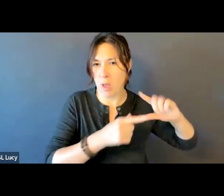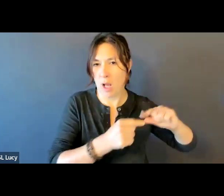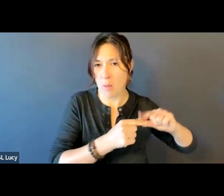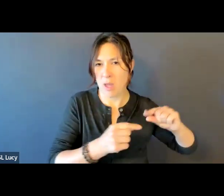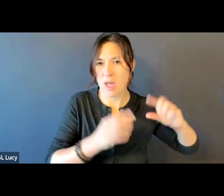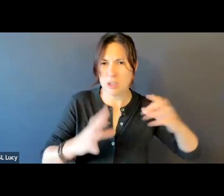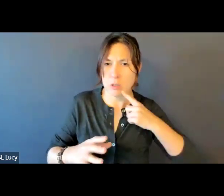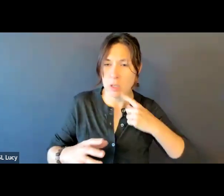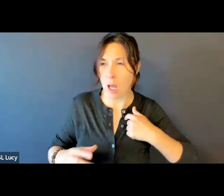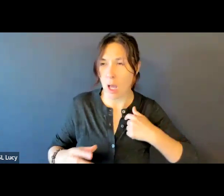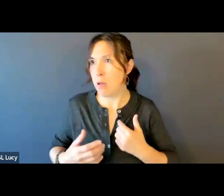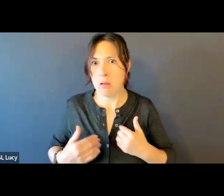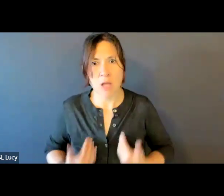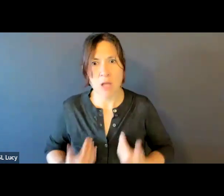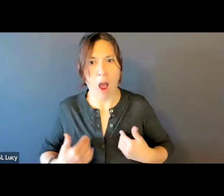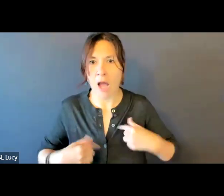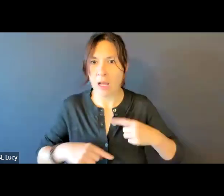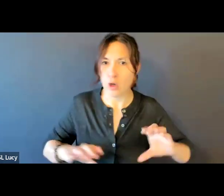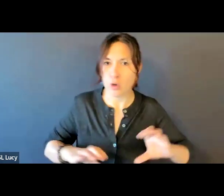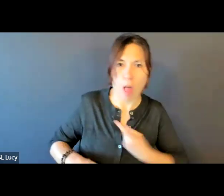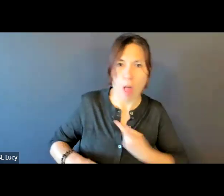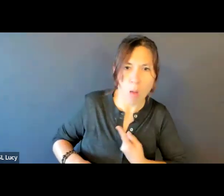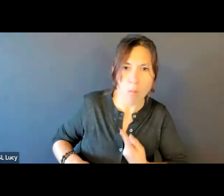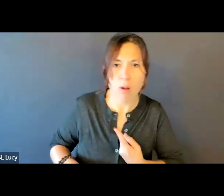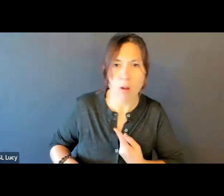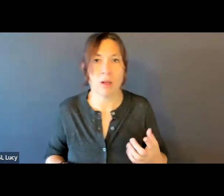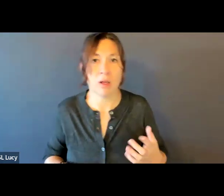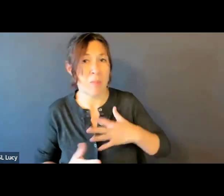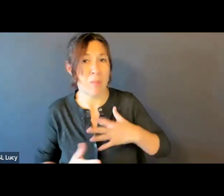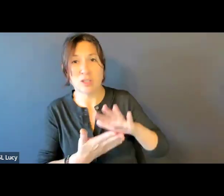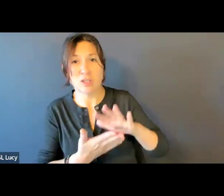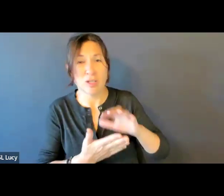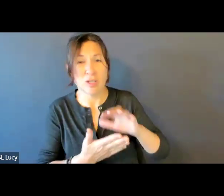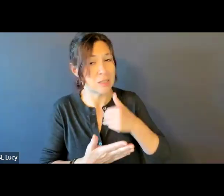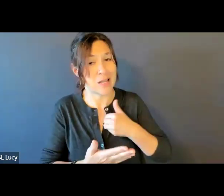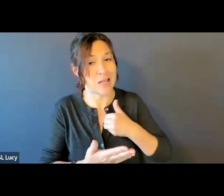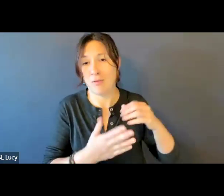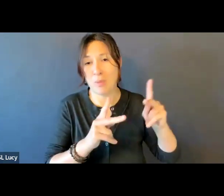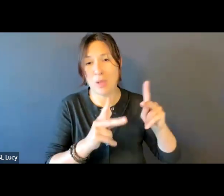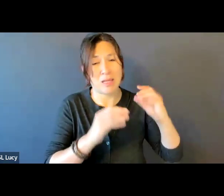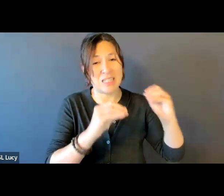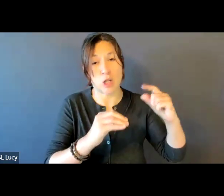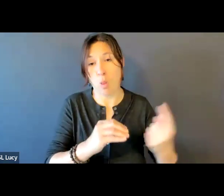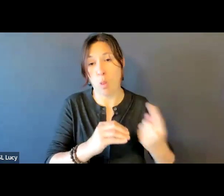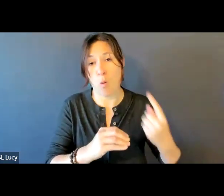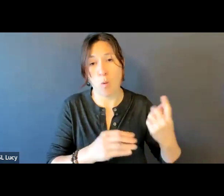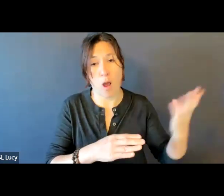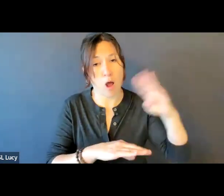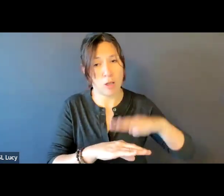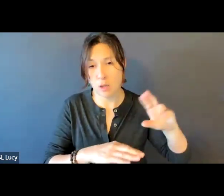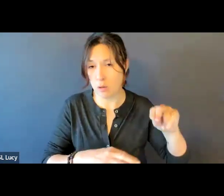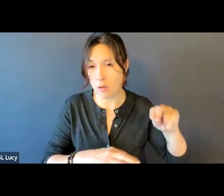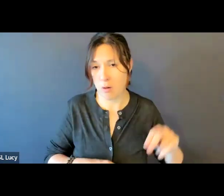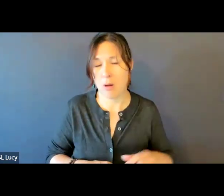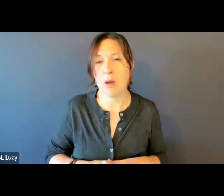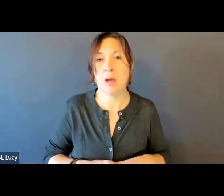public comment today. However, my school doesn't have people who are teaching alone all day. But we have targeted and